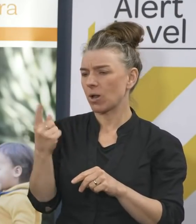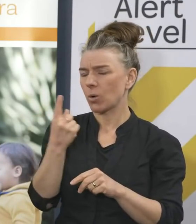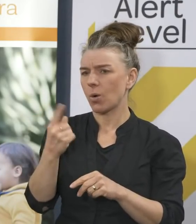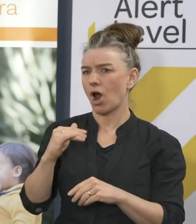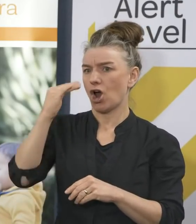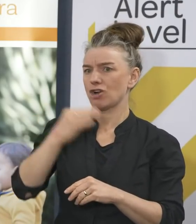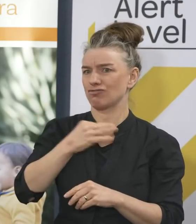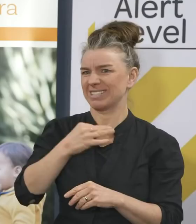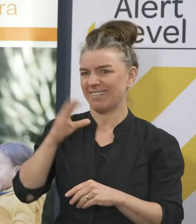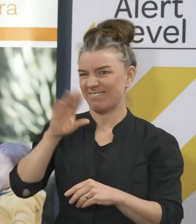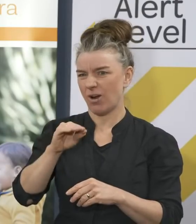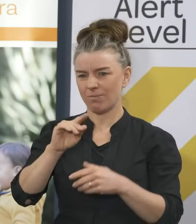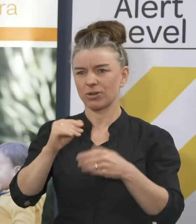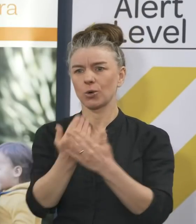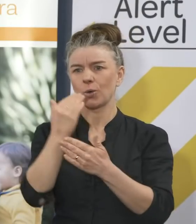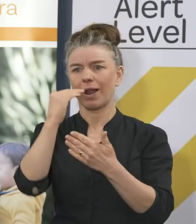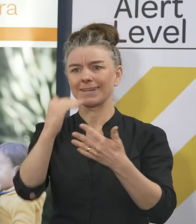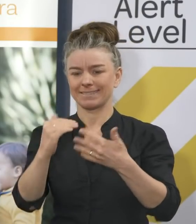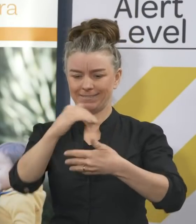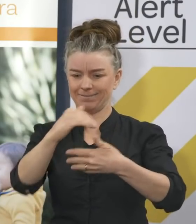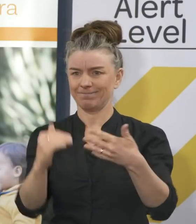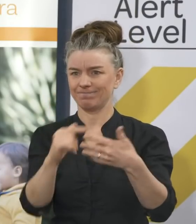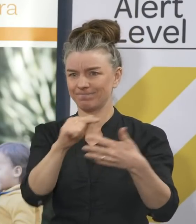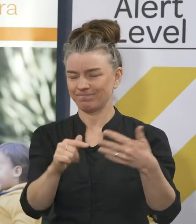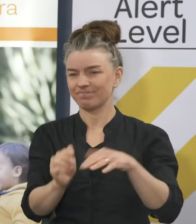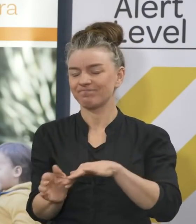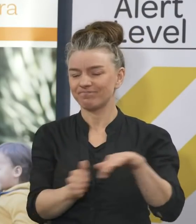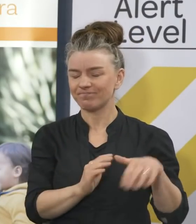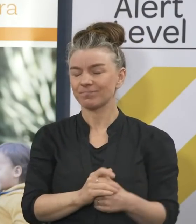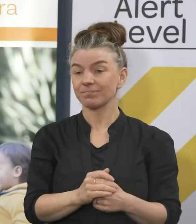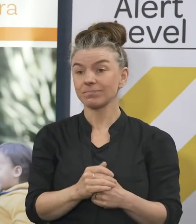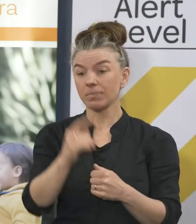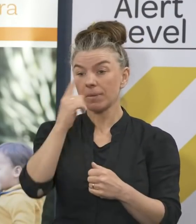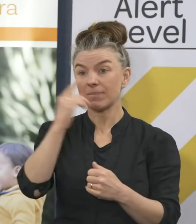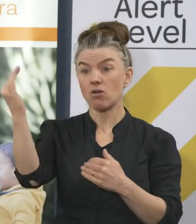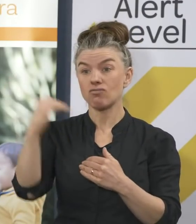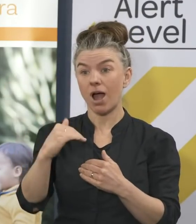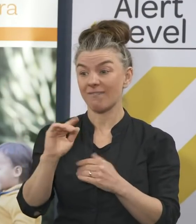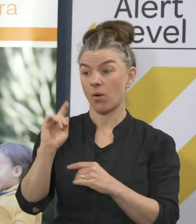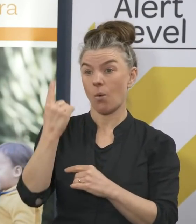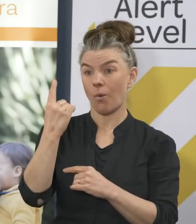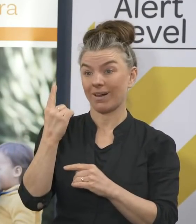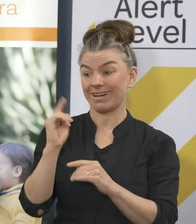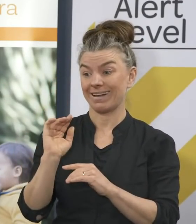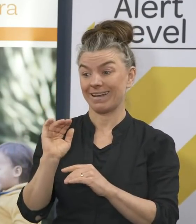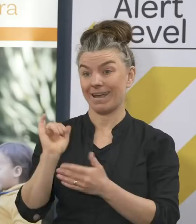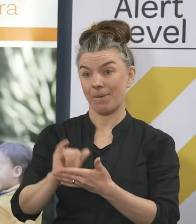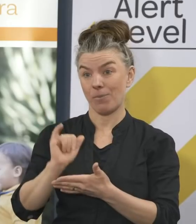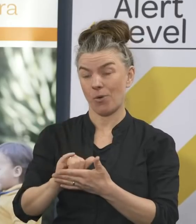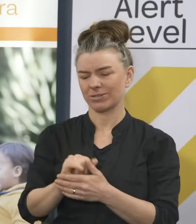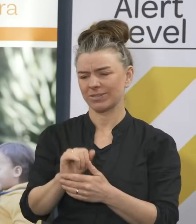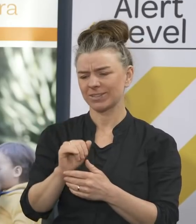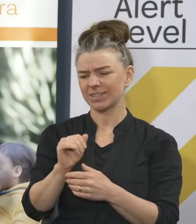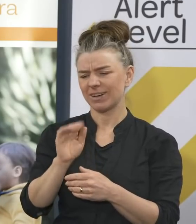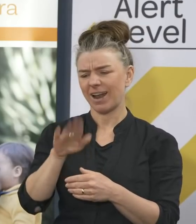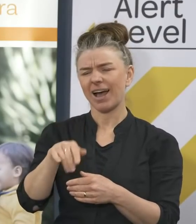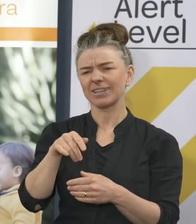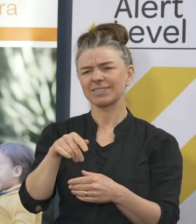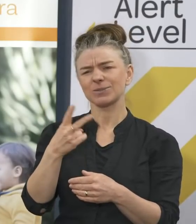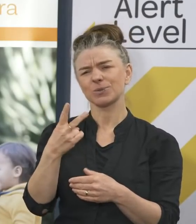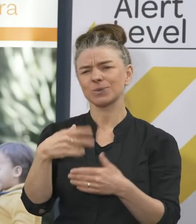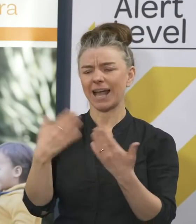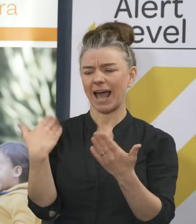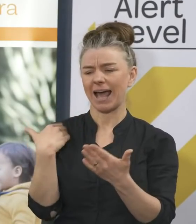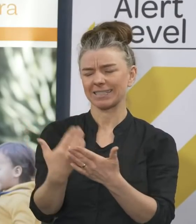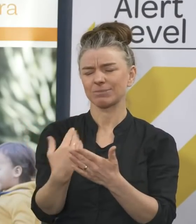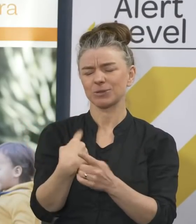factors around them. And so, arrivals at Auckland Airport. I've talked over the last day or two about the challenges, as